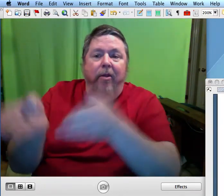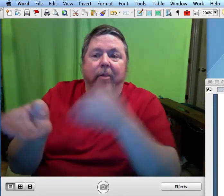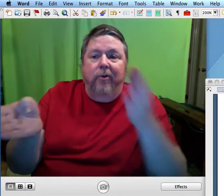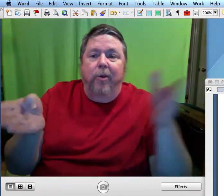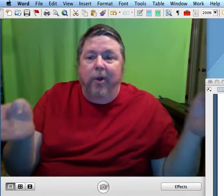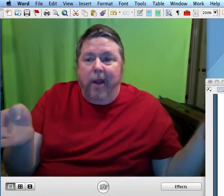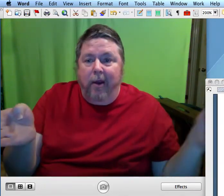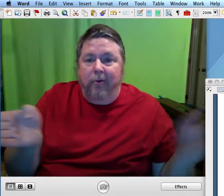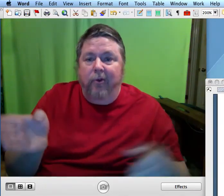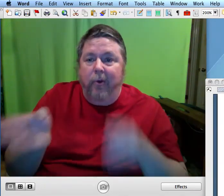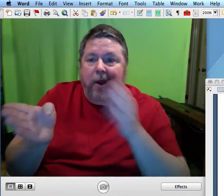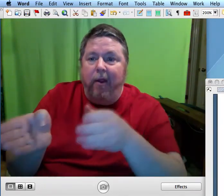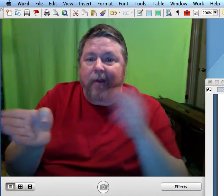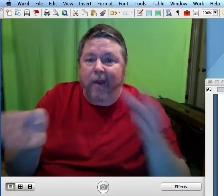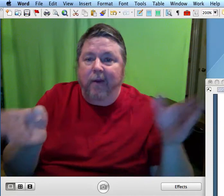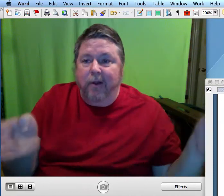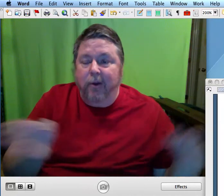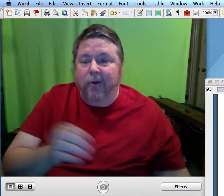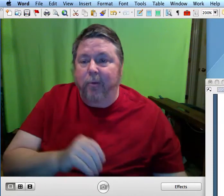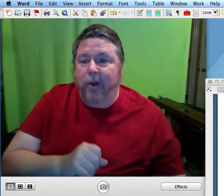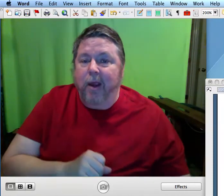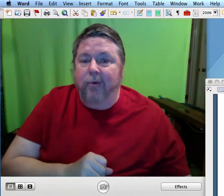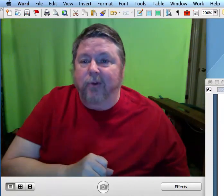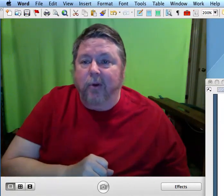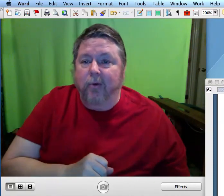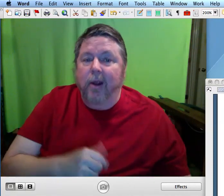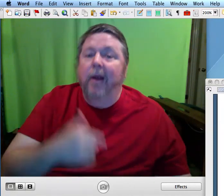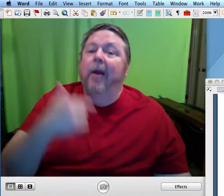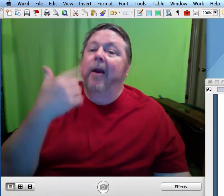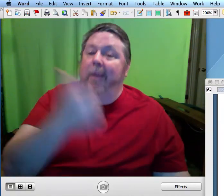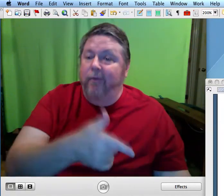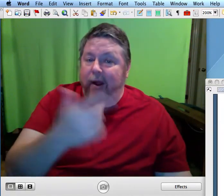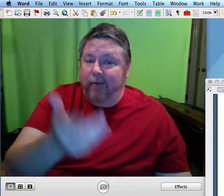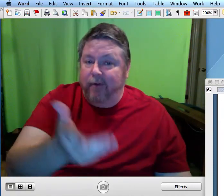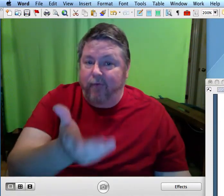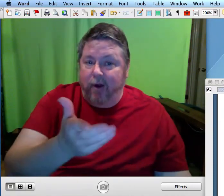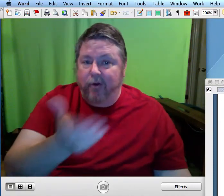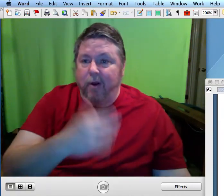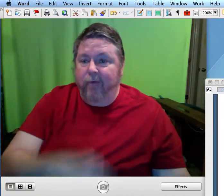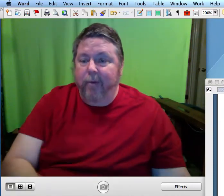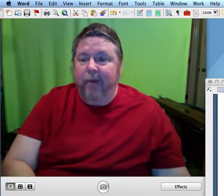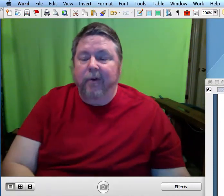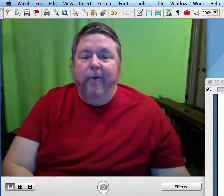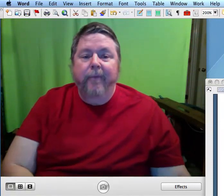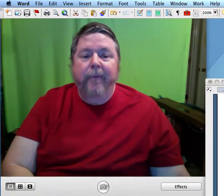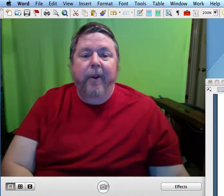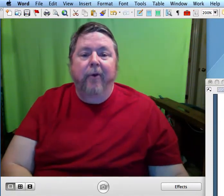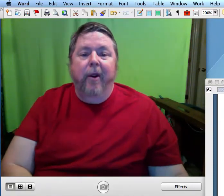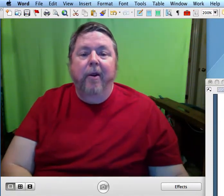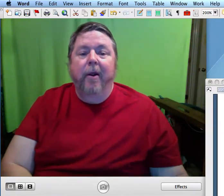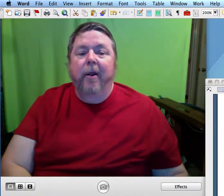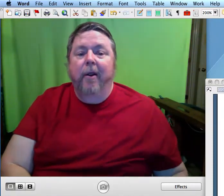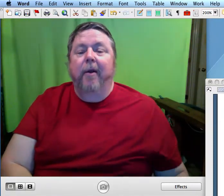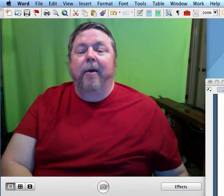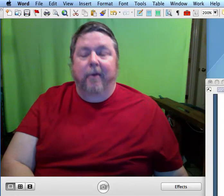like those communicators, doing the things that those communicators do, if that's the function of the message,